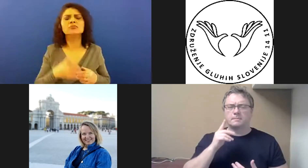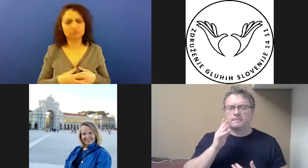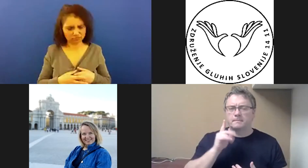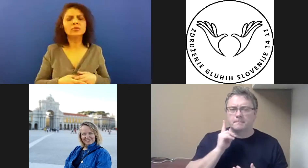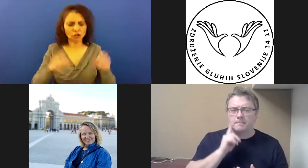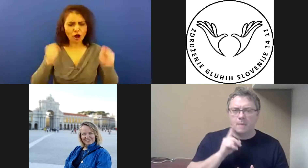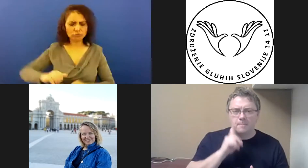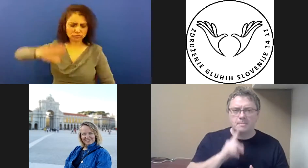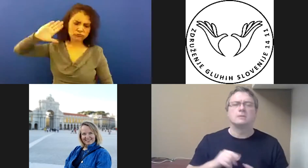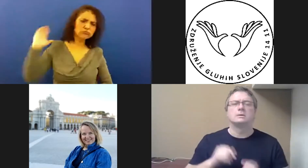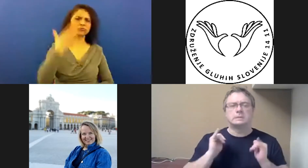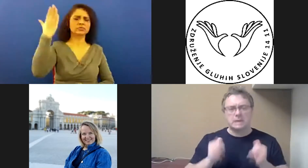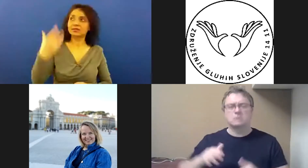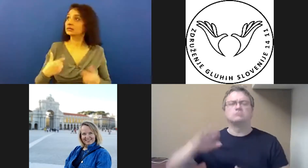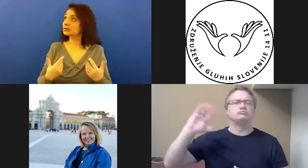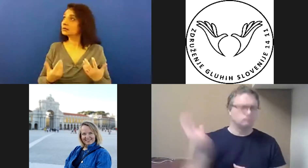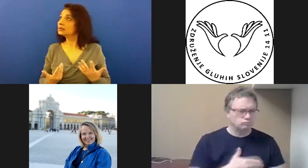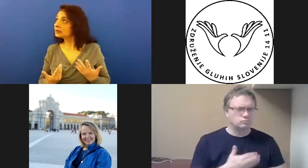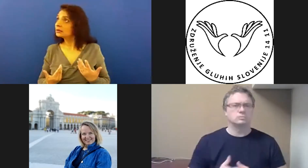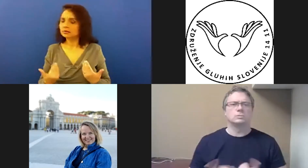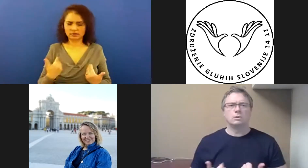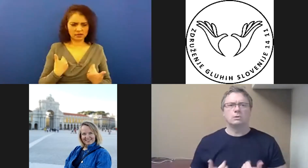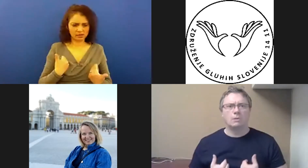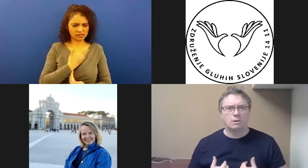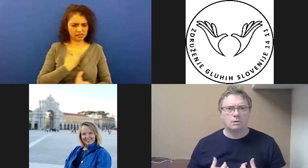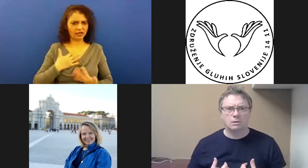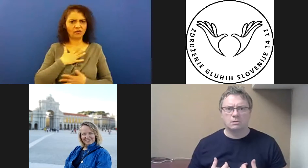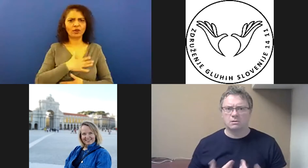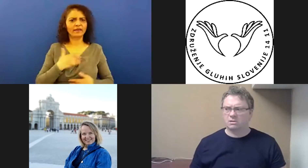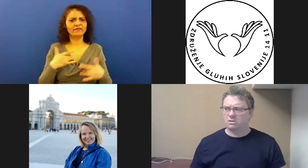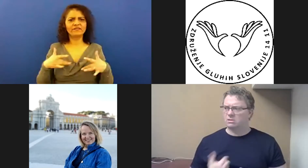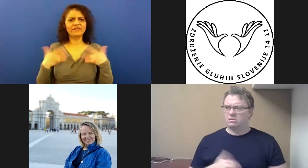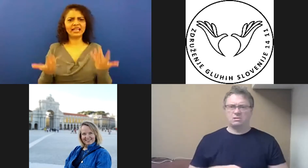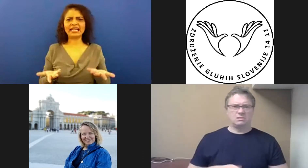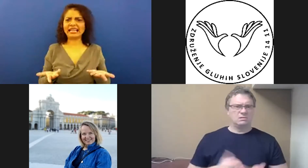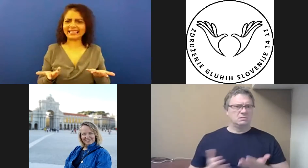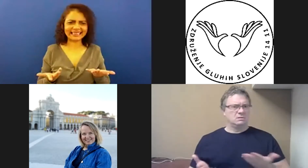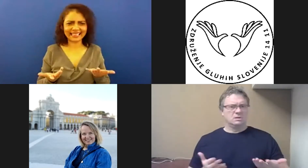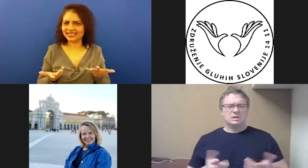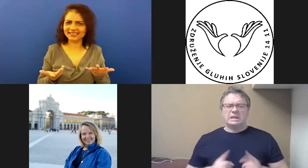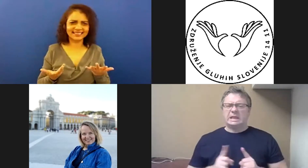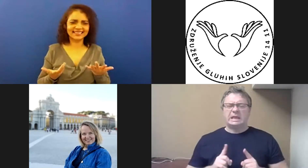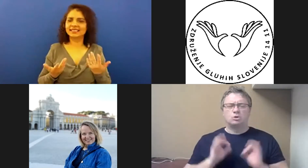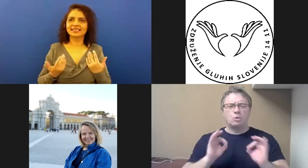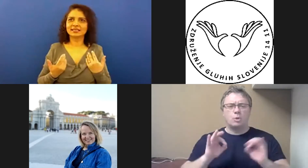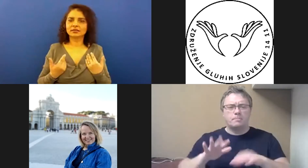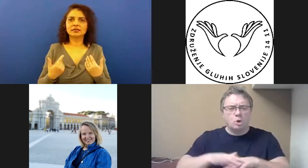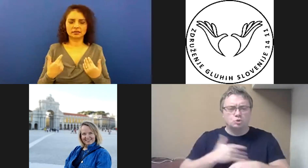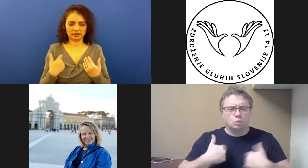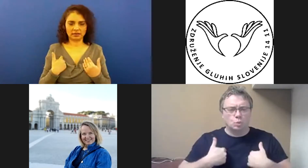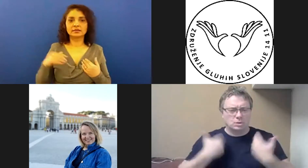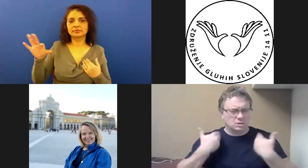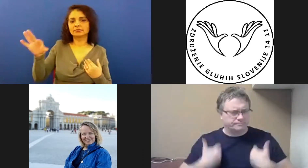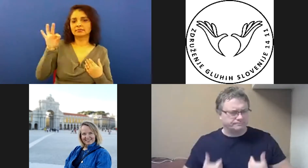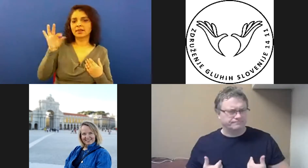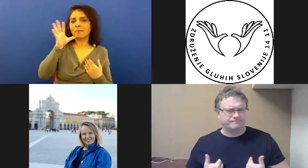So I had the dilemma. My mother told me it was okay to hit people if they bullied me. My father told me I shouldn't. So I didn't